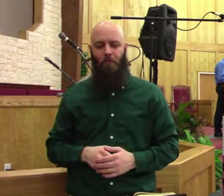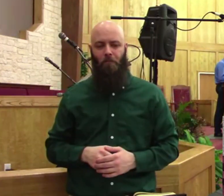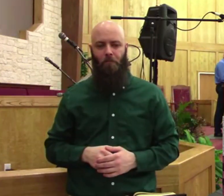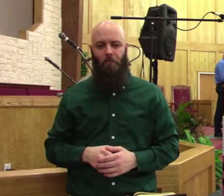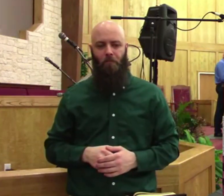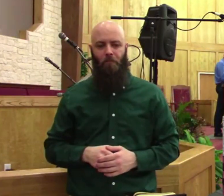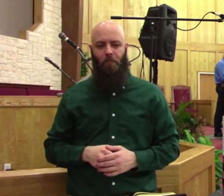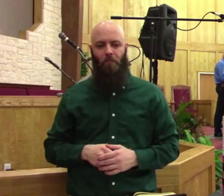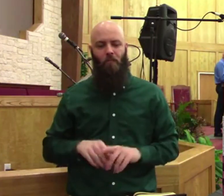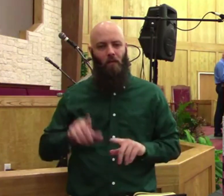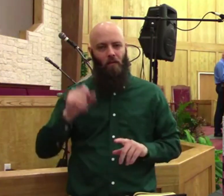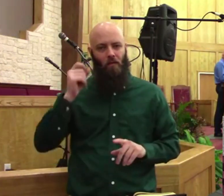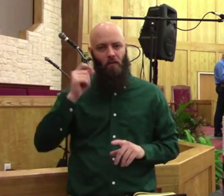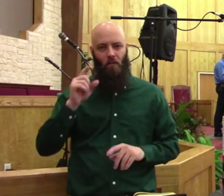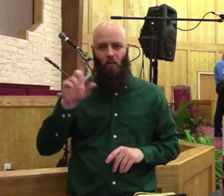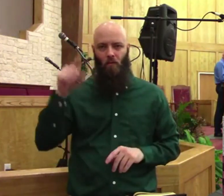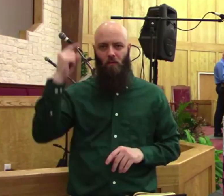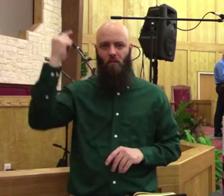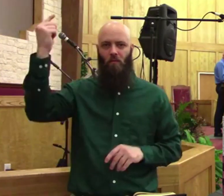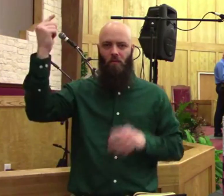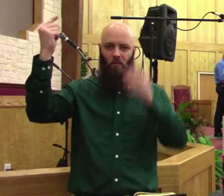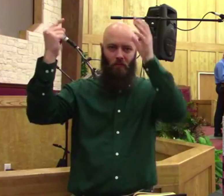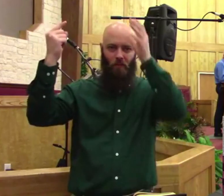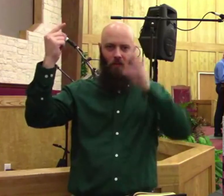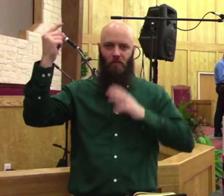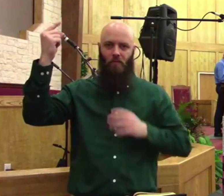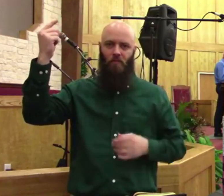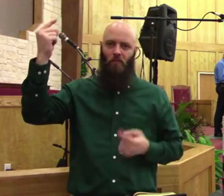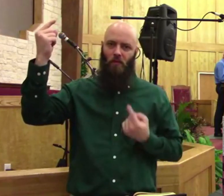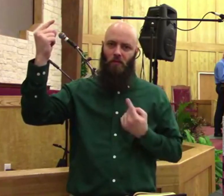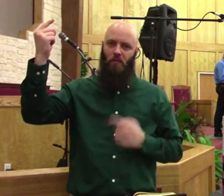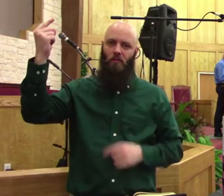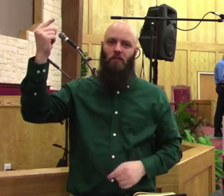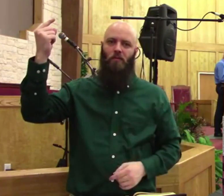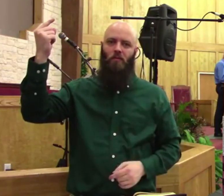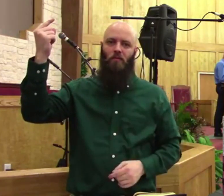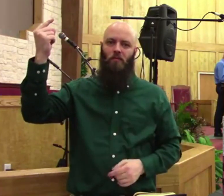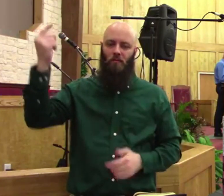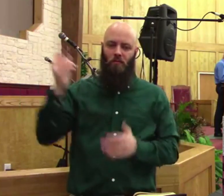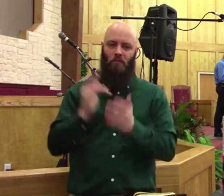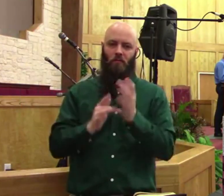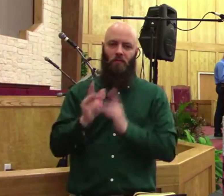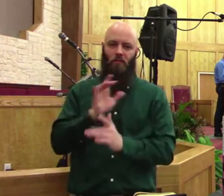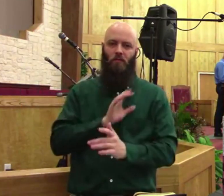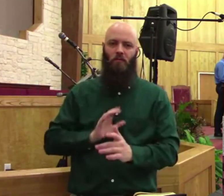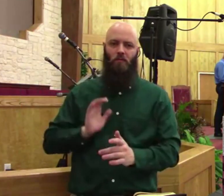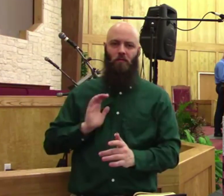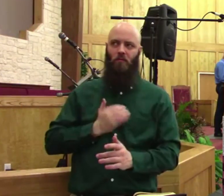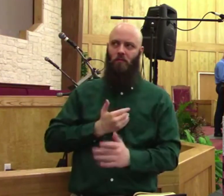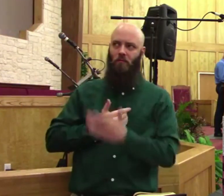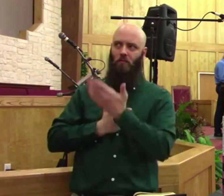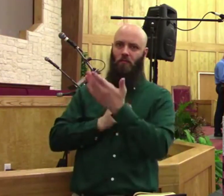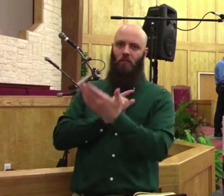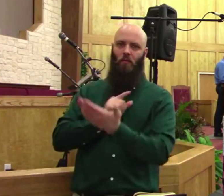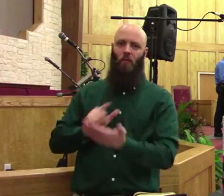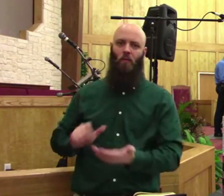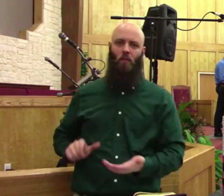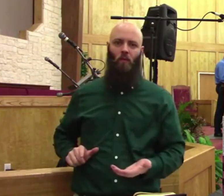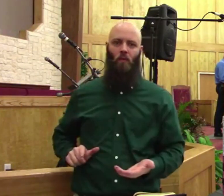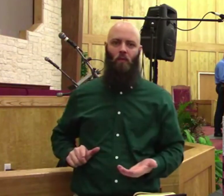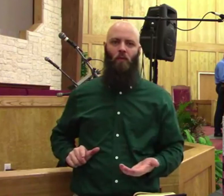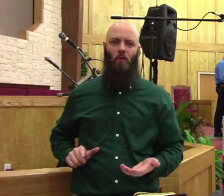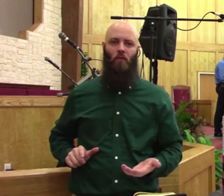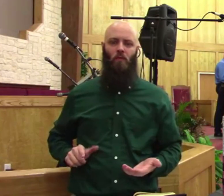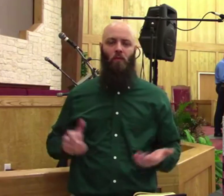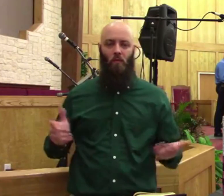But there's only one man who can offer that. And that's the Lord Jesus Christ. And so, ho, everyone who is